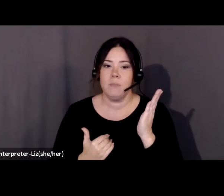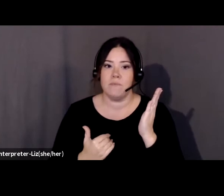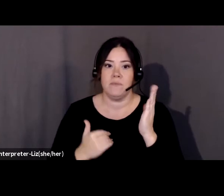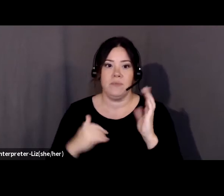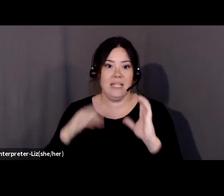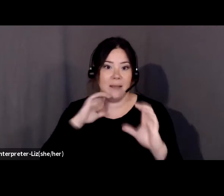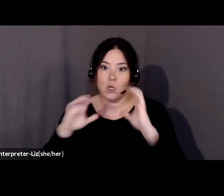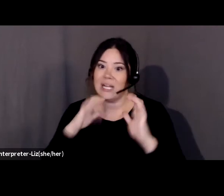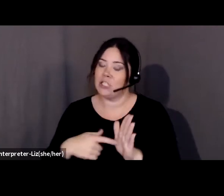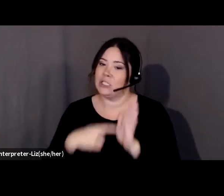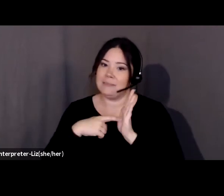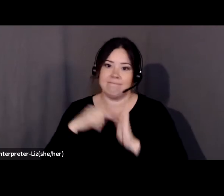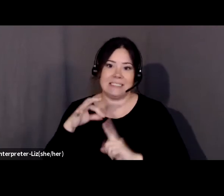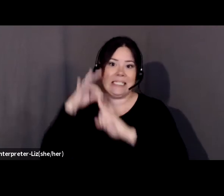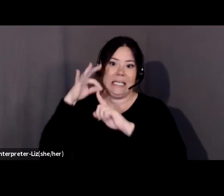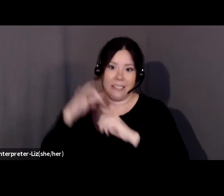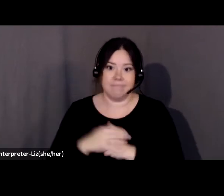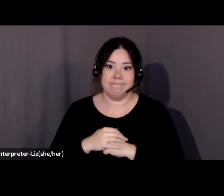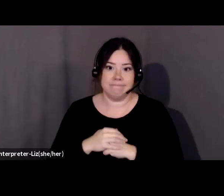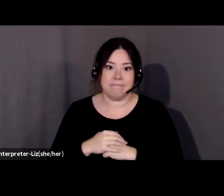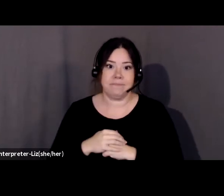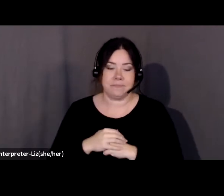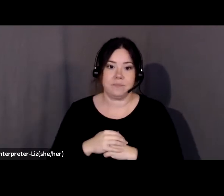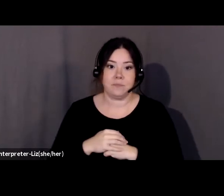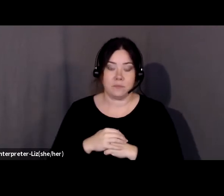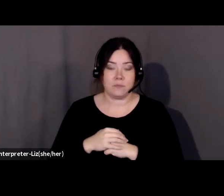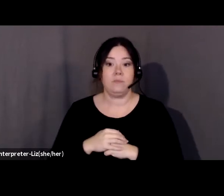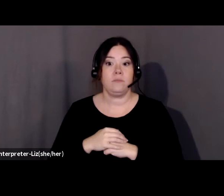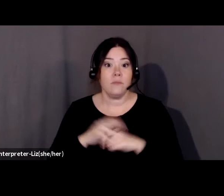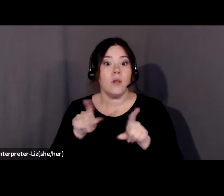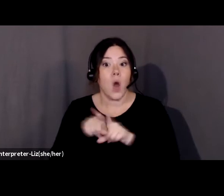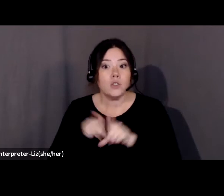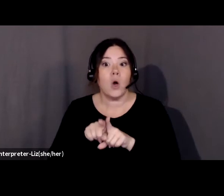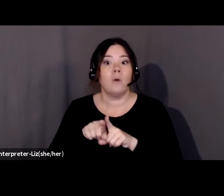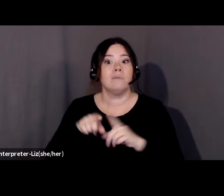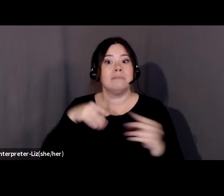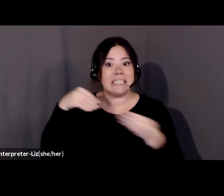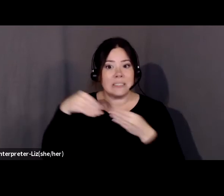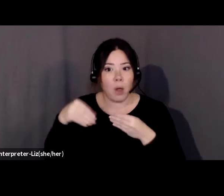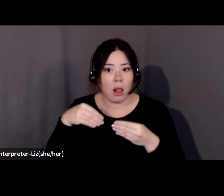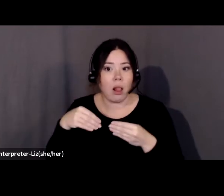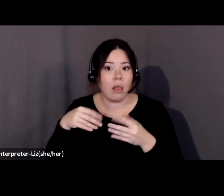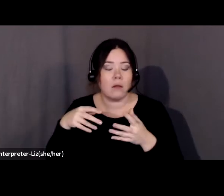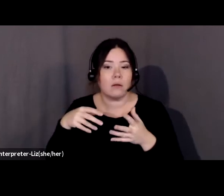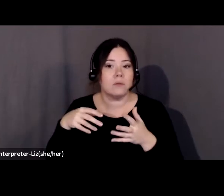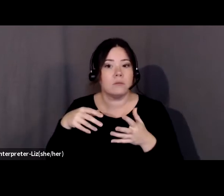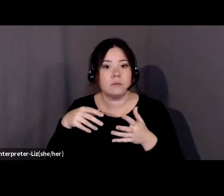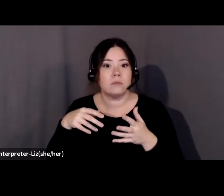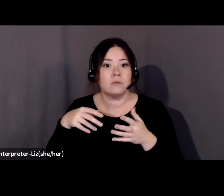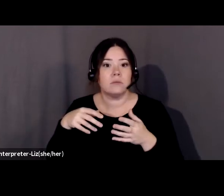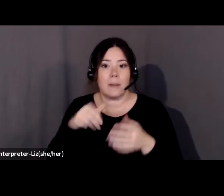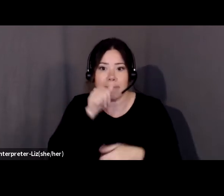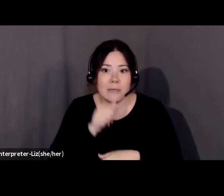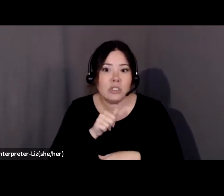communication is key. And also just being accessible and not accessible, sorry, patient